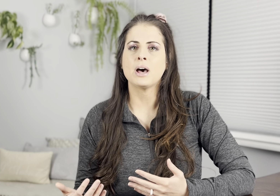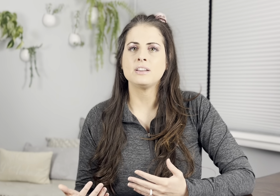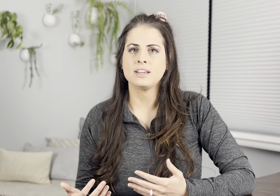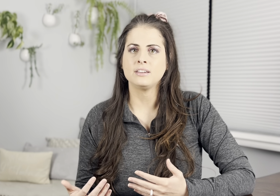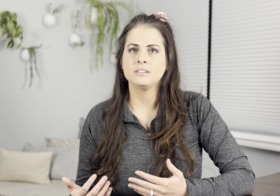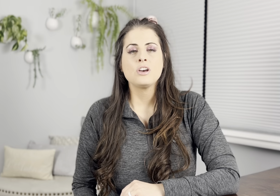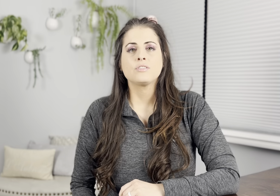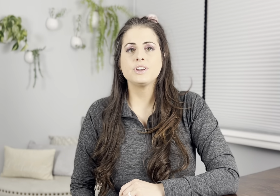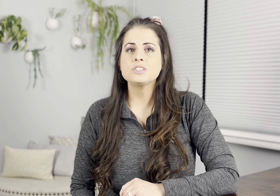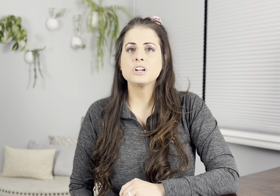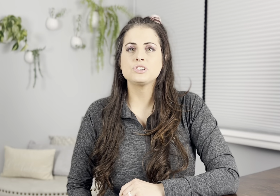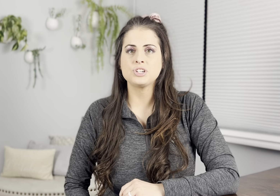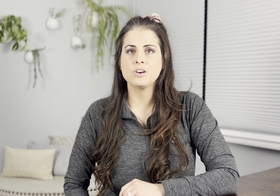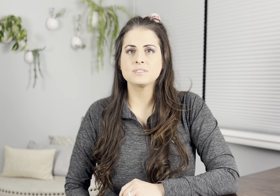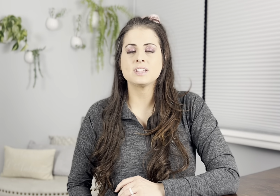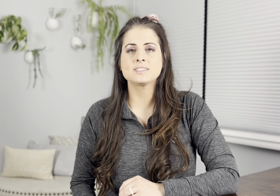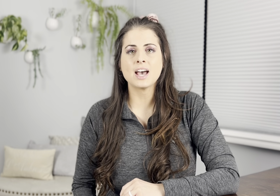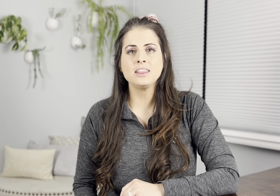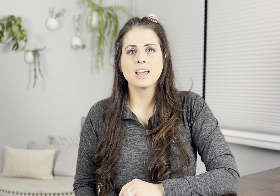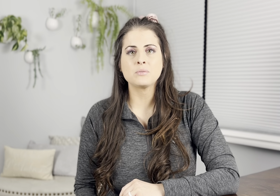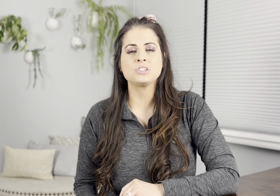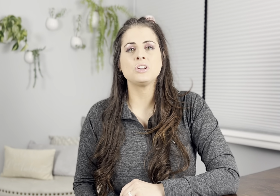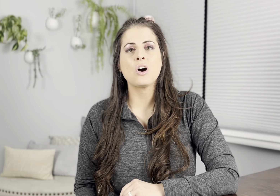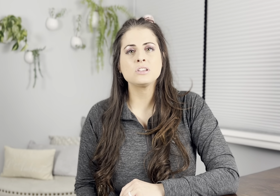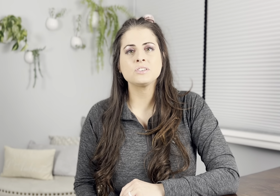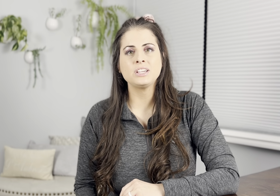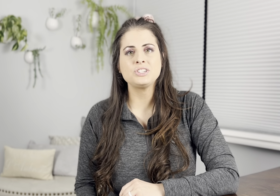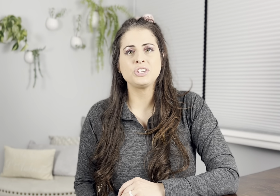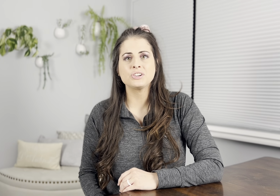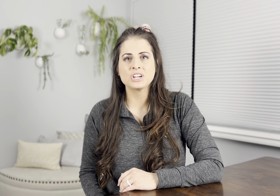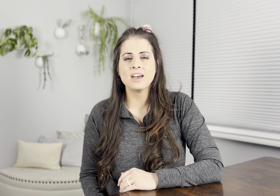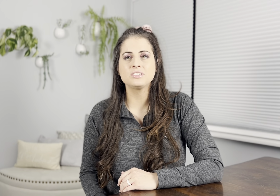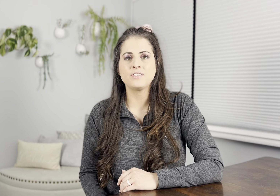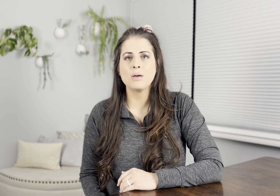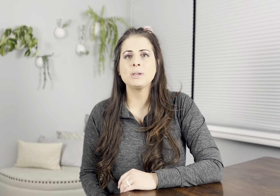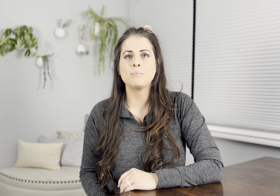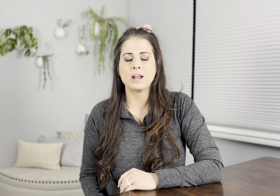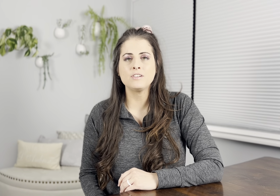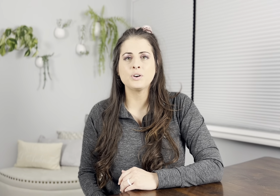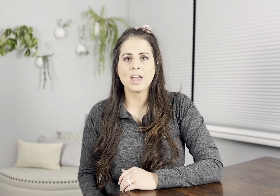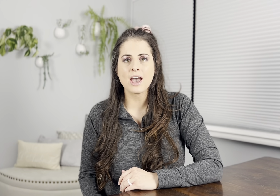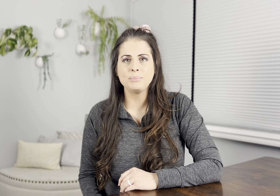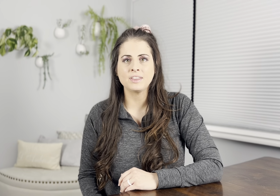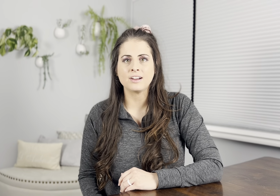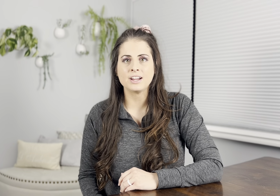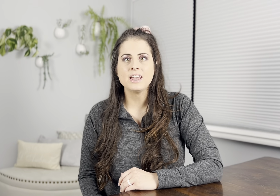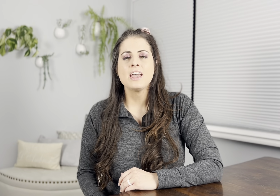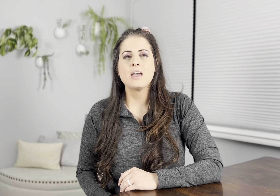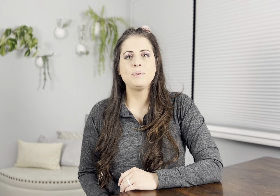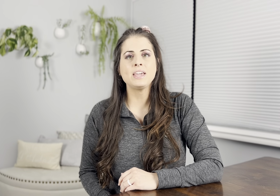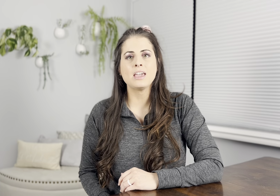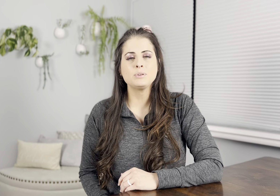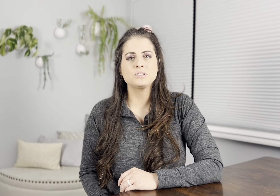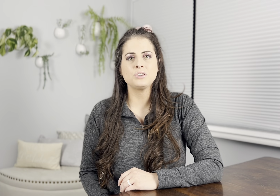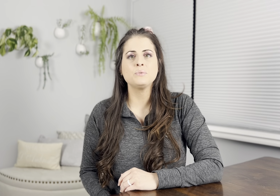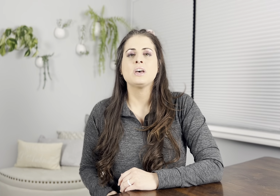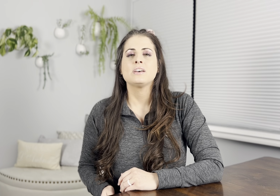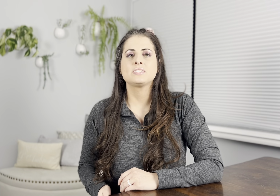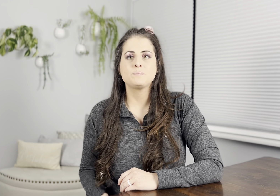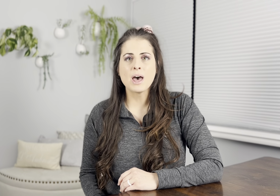bonding. Research shows that sign language can also lead to your child developing a better vocabulary and being able to spell